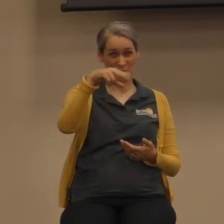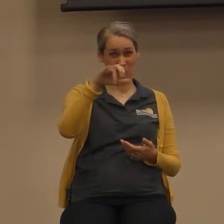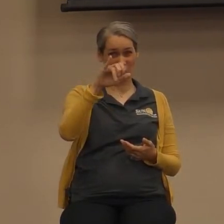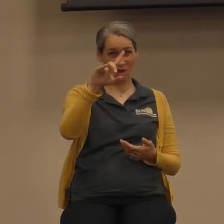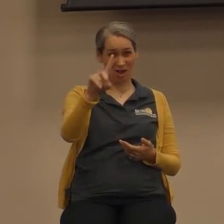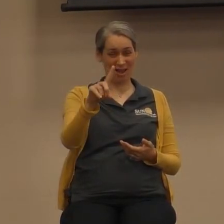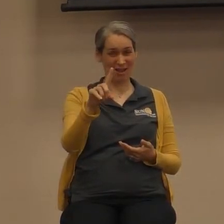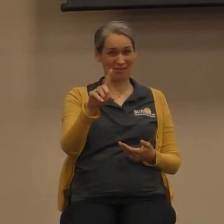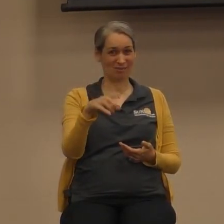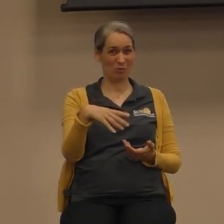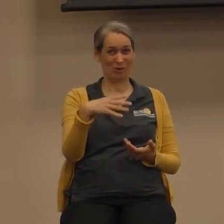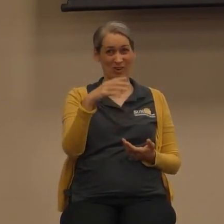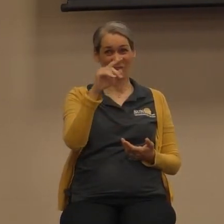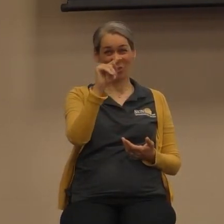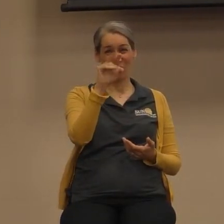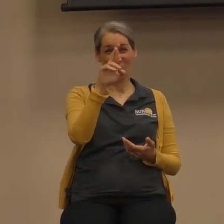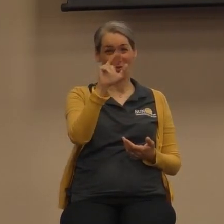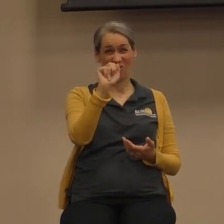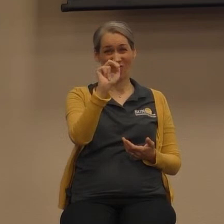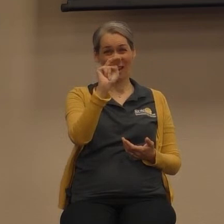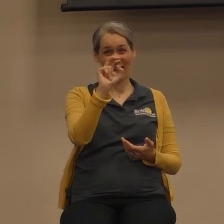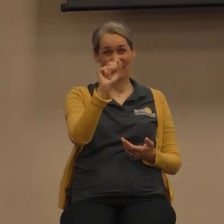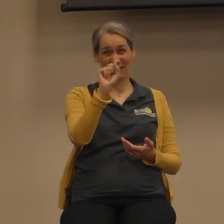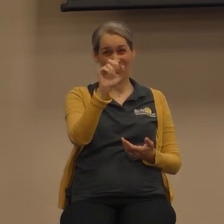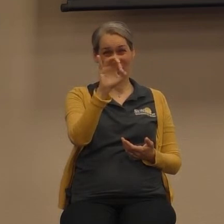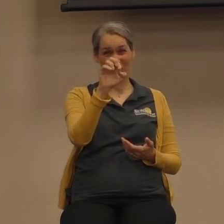over the car, right? I've never seen it, and I know that scene.